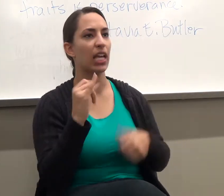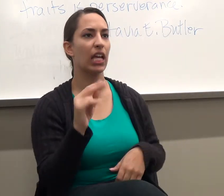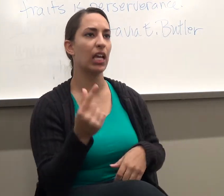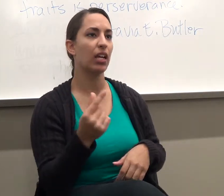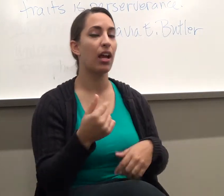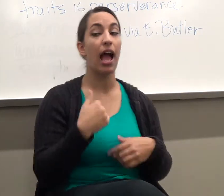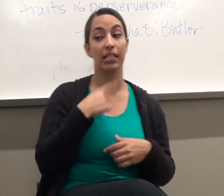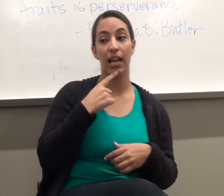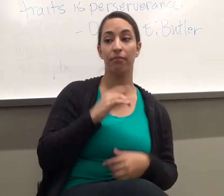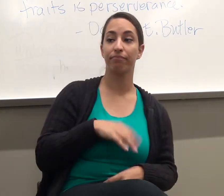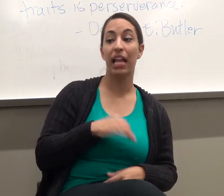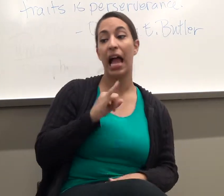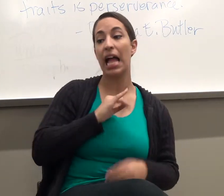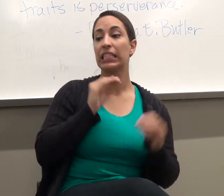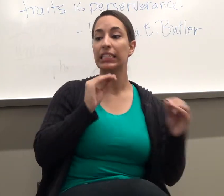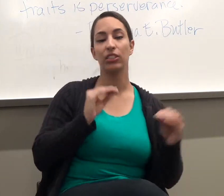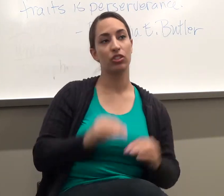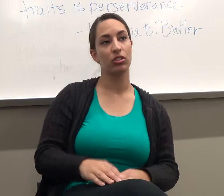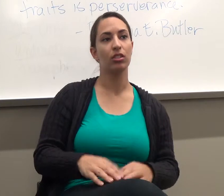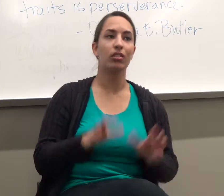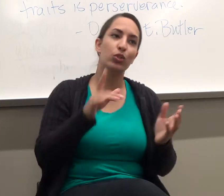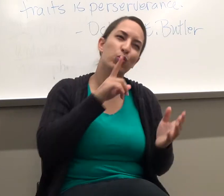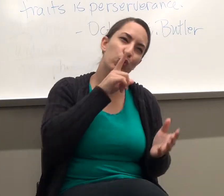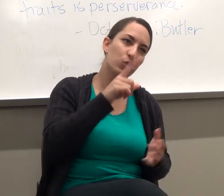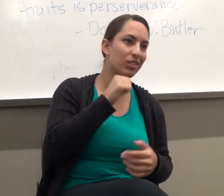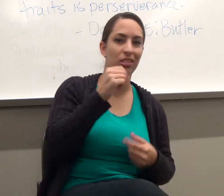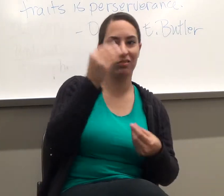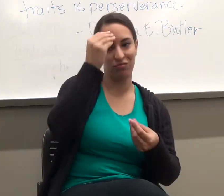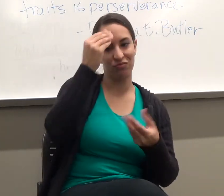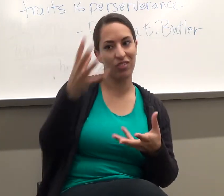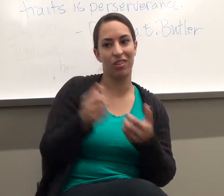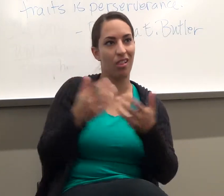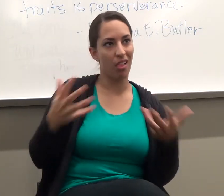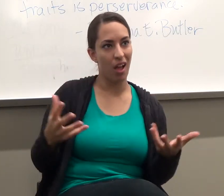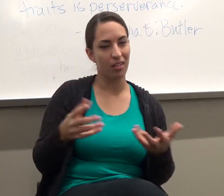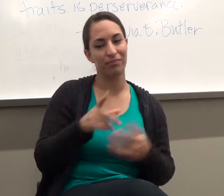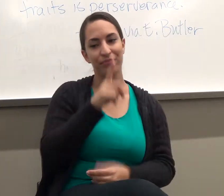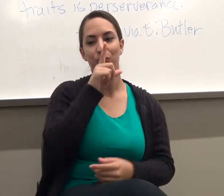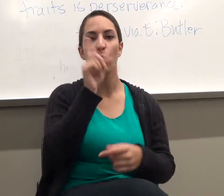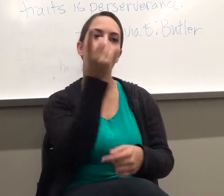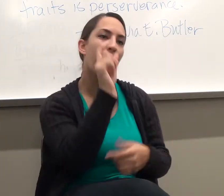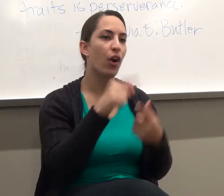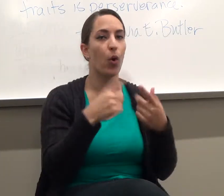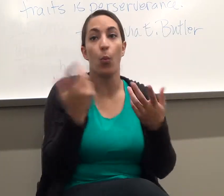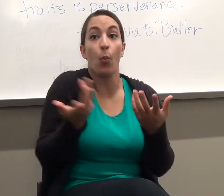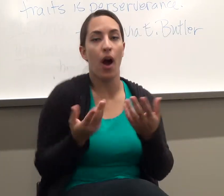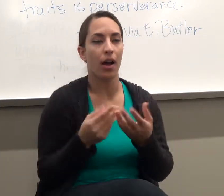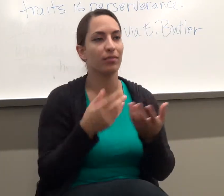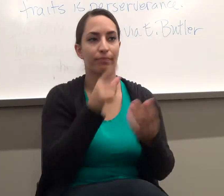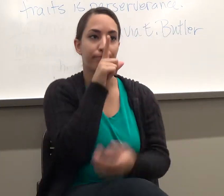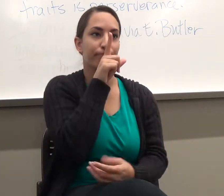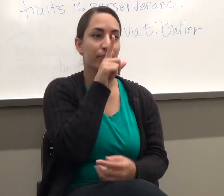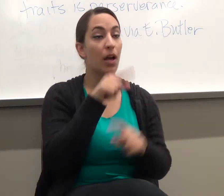It doesn't tell us what I teach or where I teach or anything, but it is grammatically considered a complete